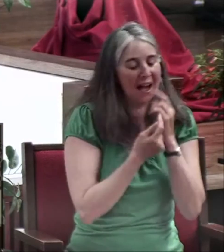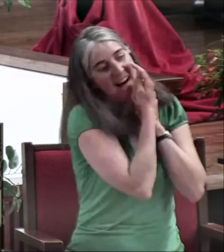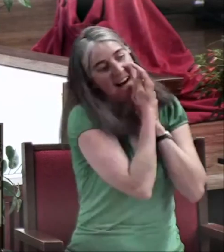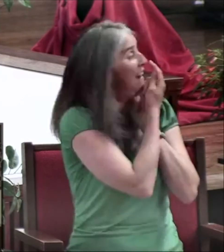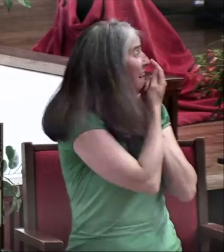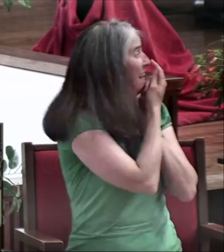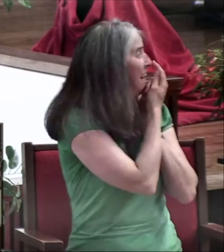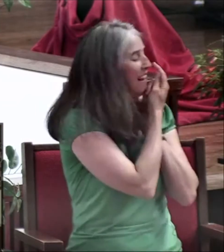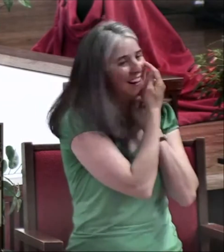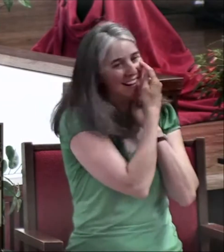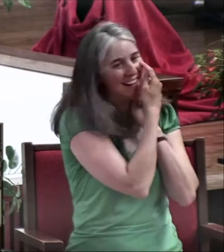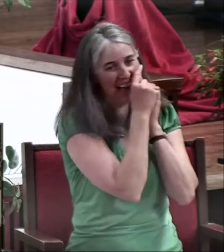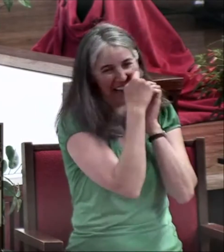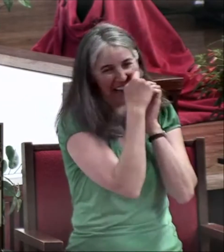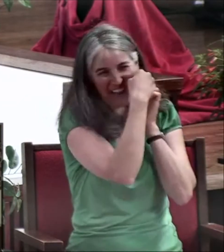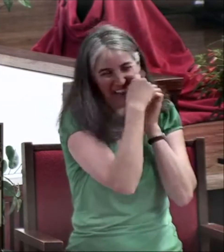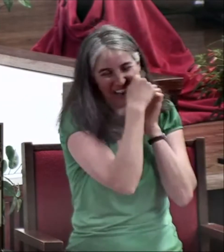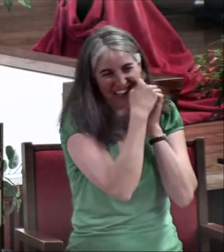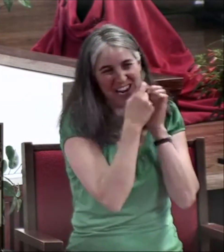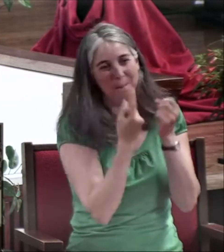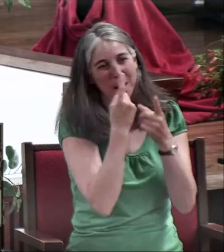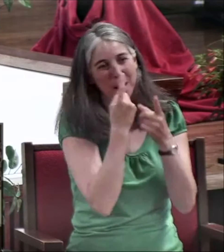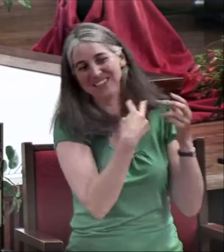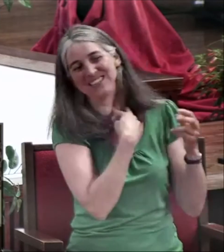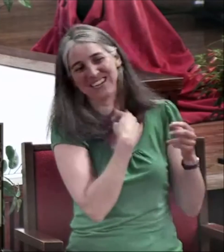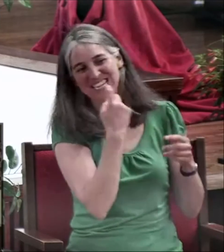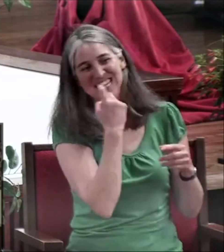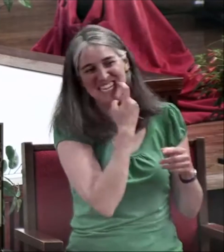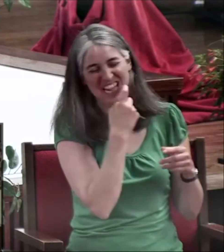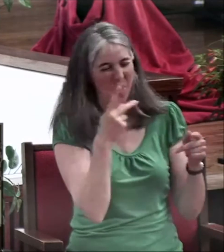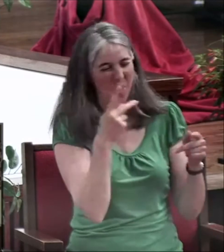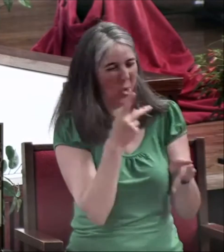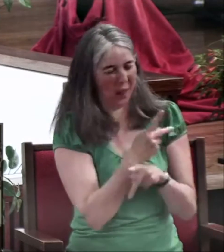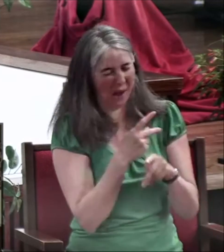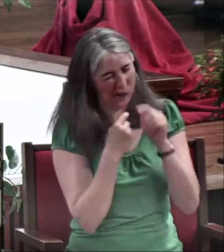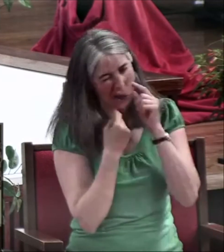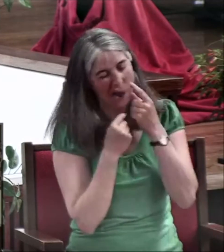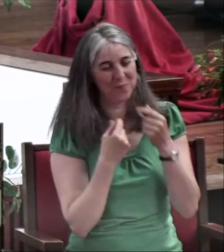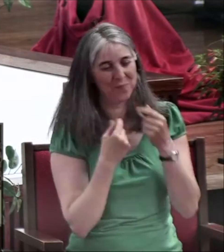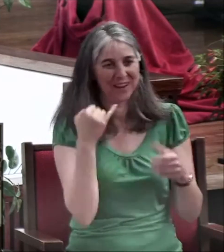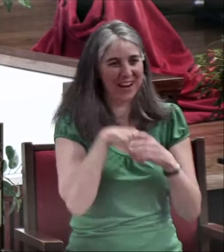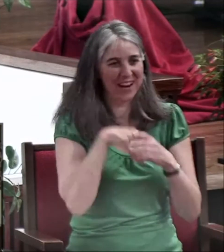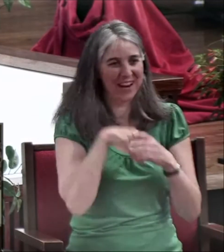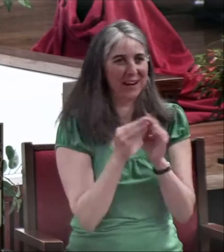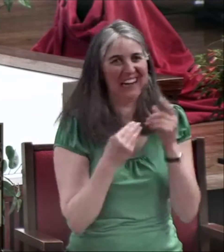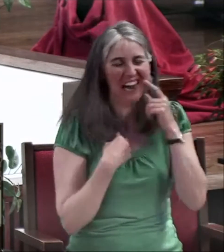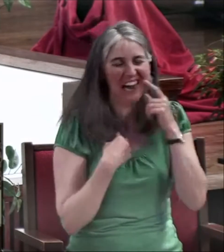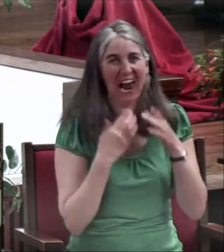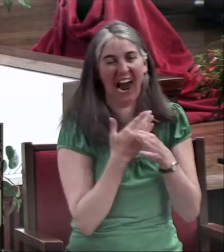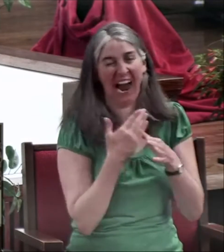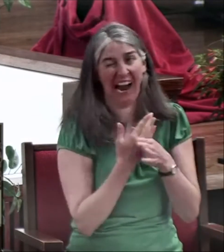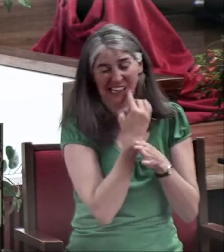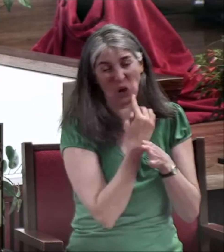then waiting to slowly work their way back down here, so it comes at the worst possible time. You're in a meeting, and yet it's there, and you